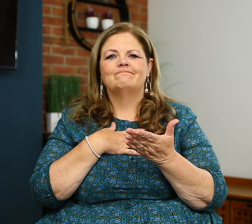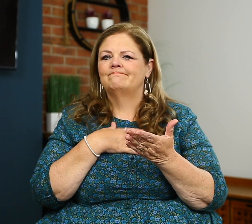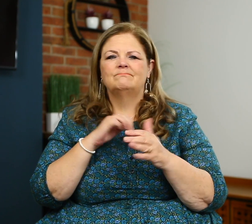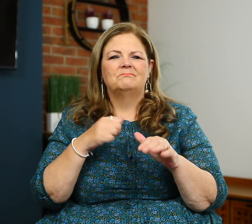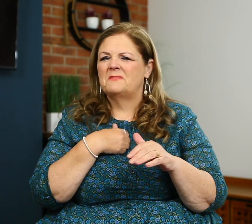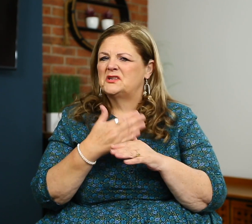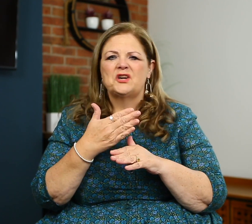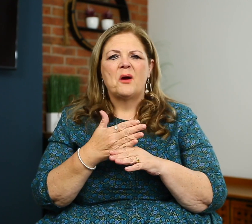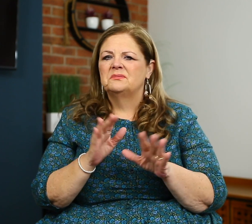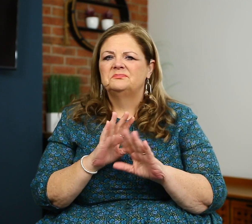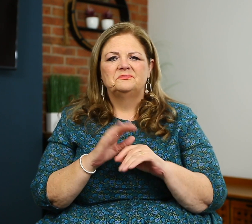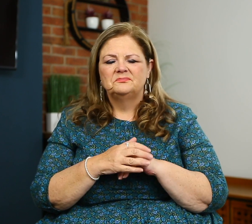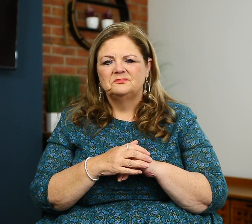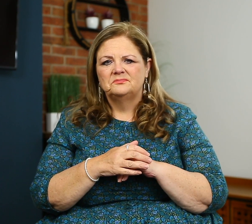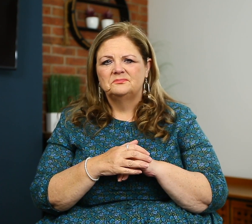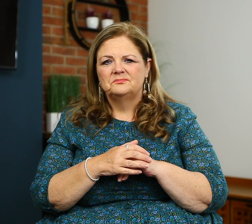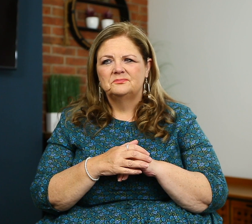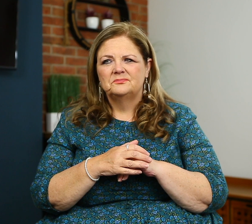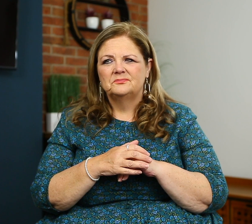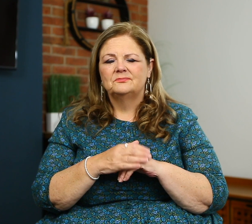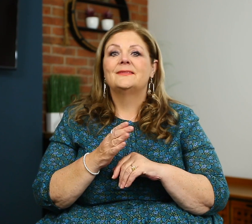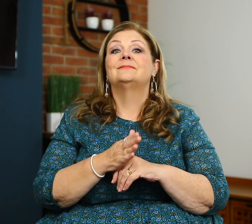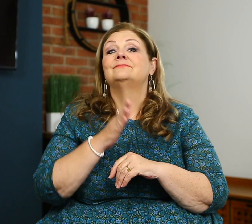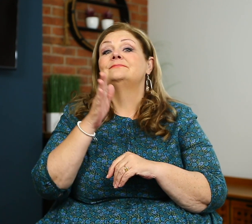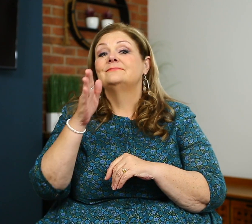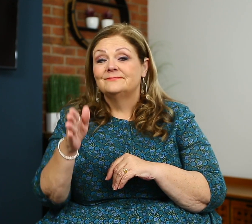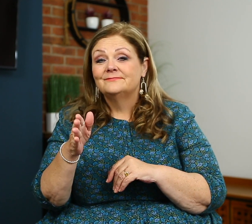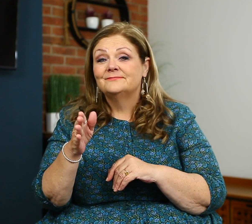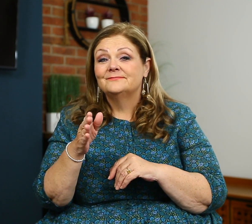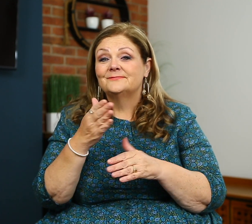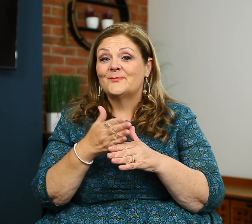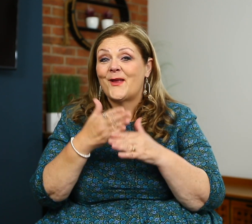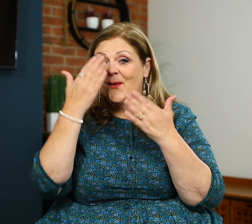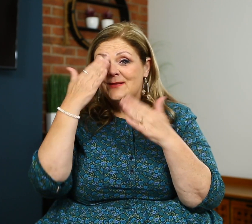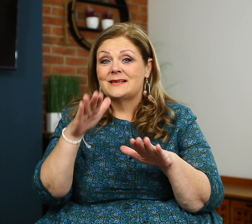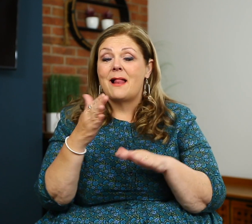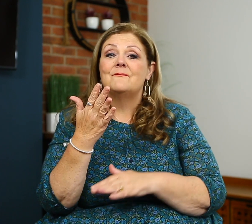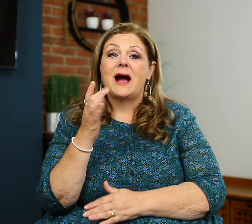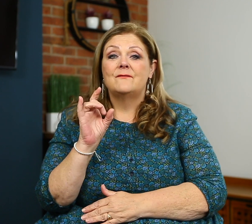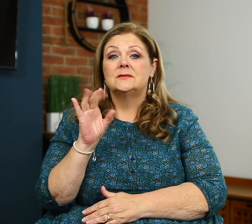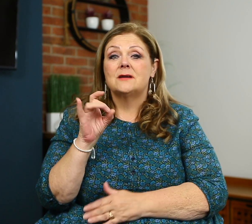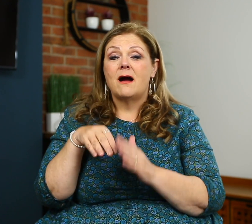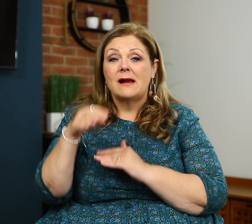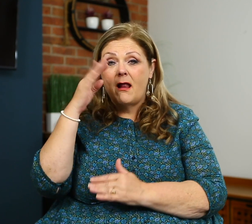me. So I decided to change jobs. So I went over to Ireland to work in a